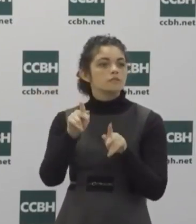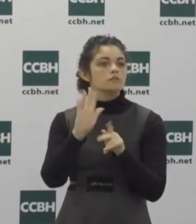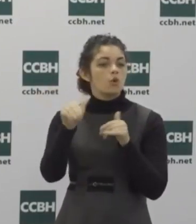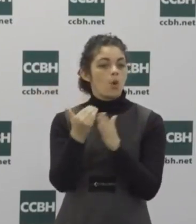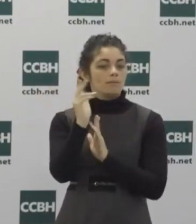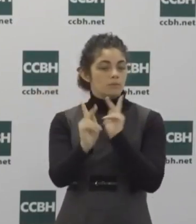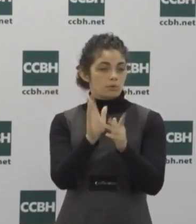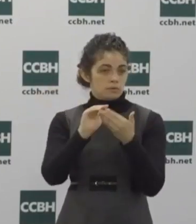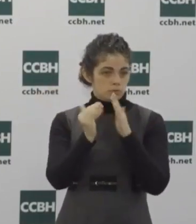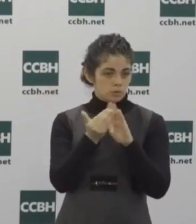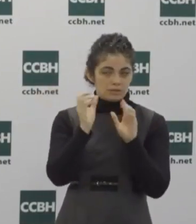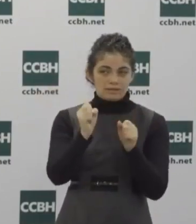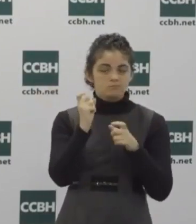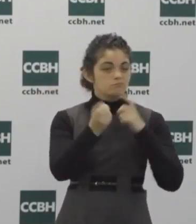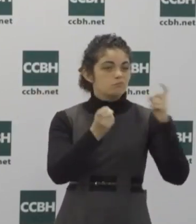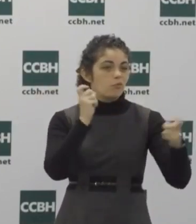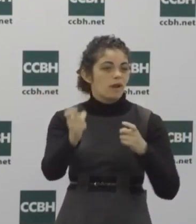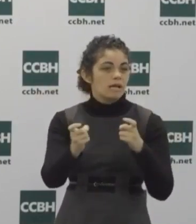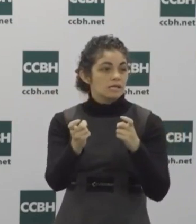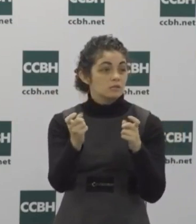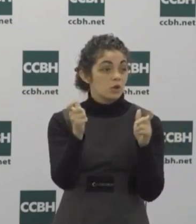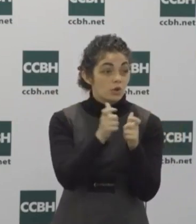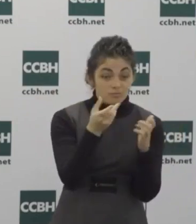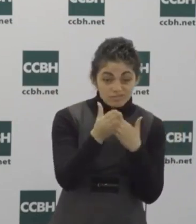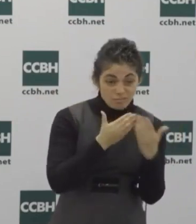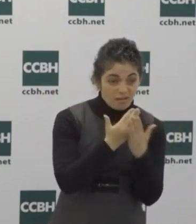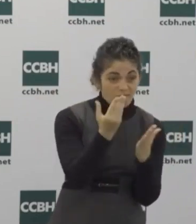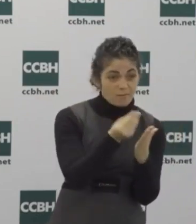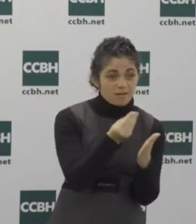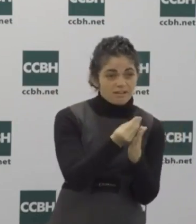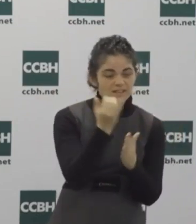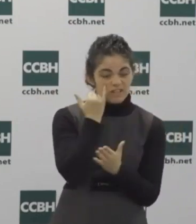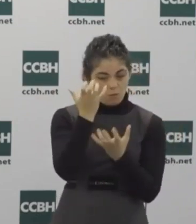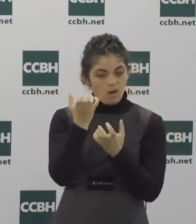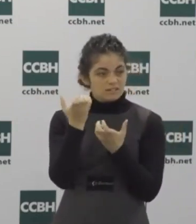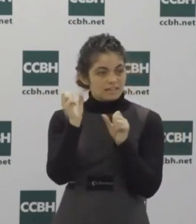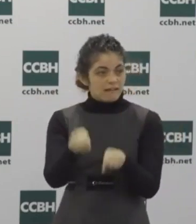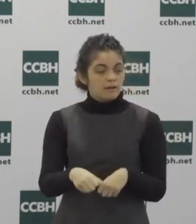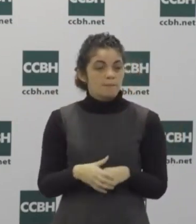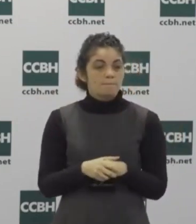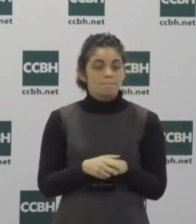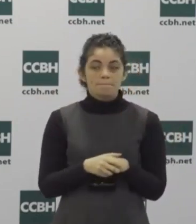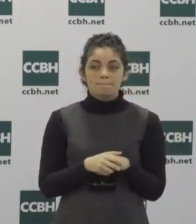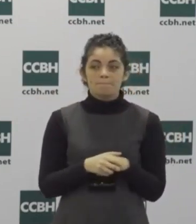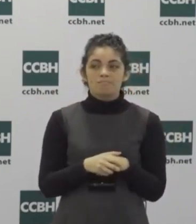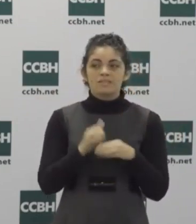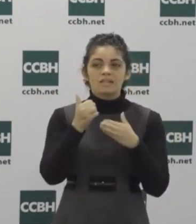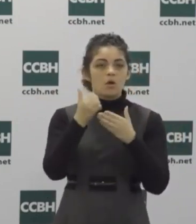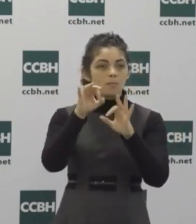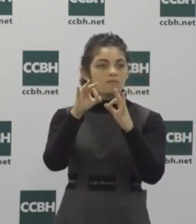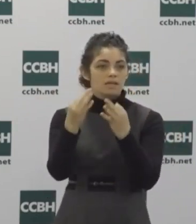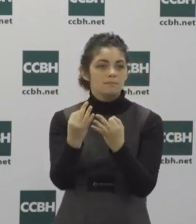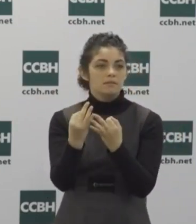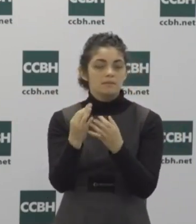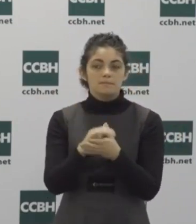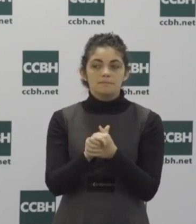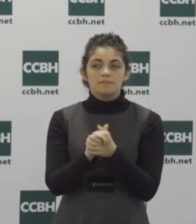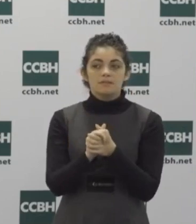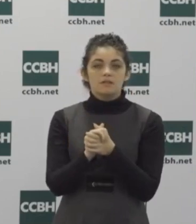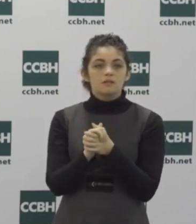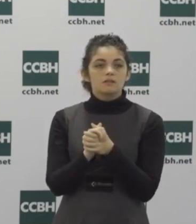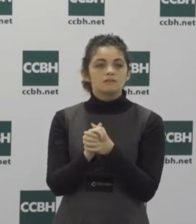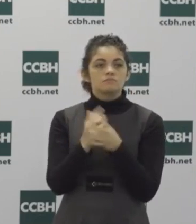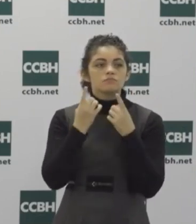in the community to donate a small amount, if that's what they choose to do, to help a family get through